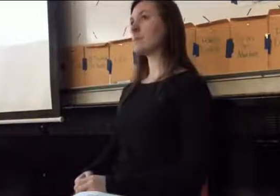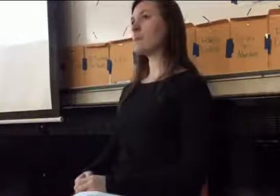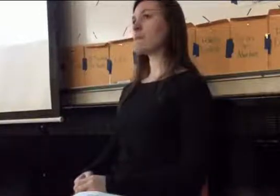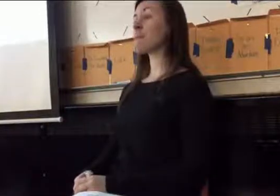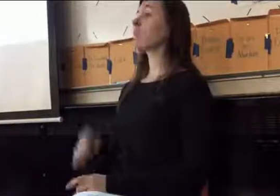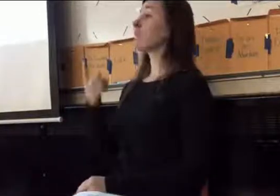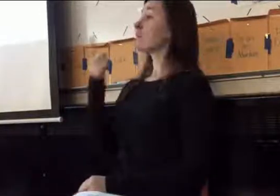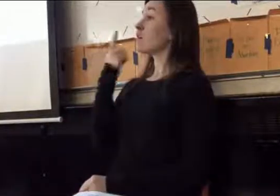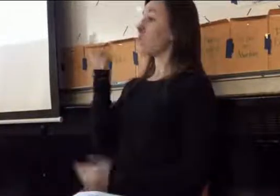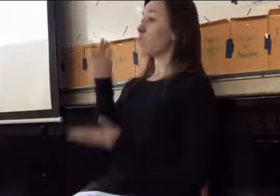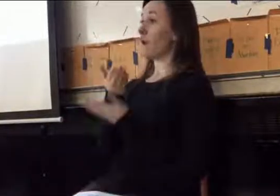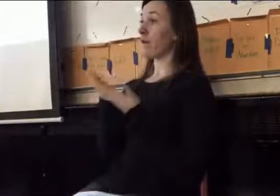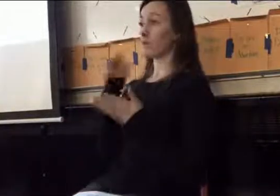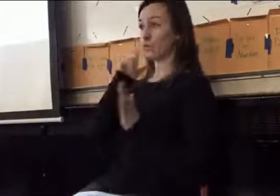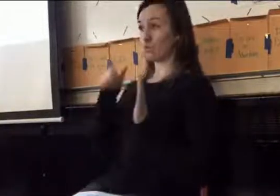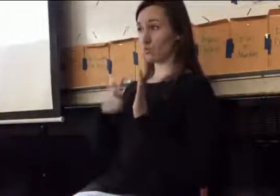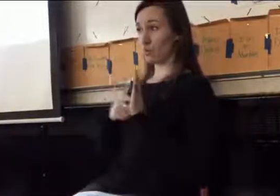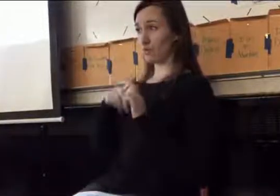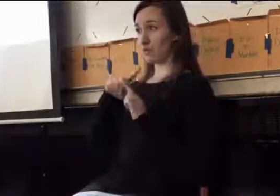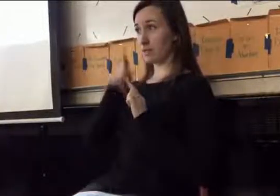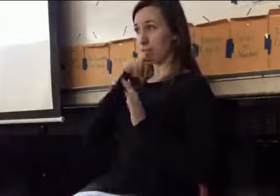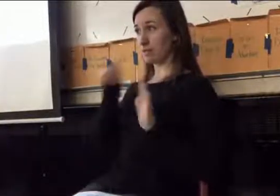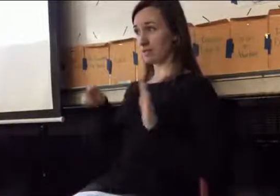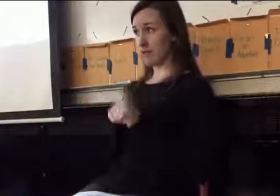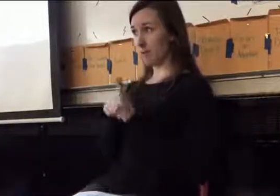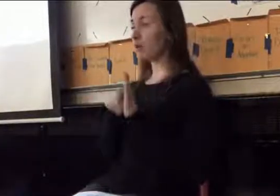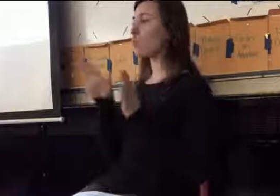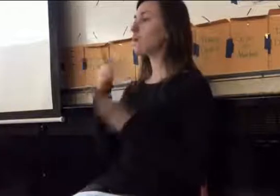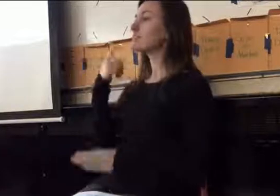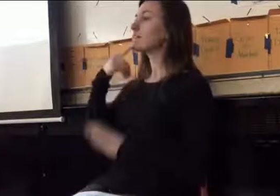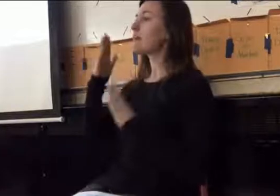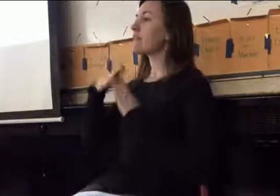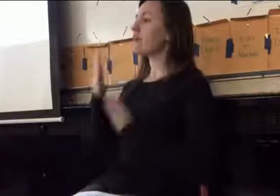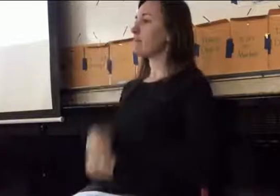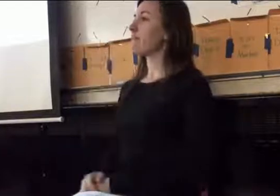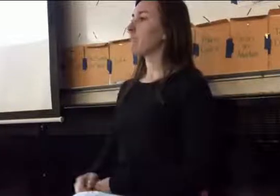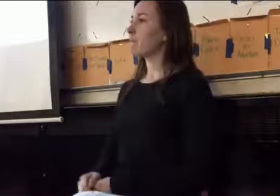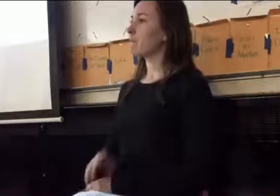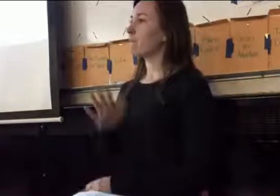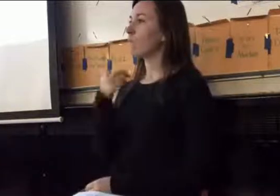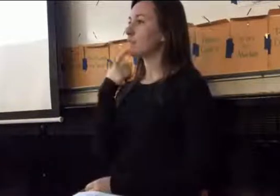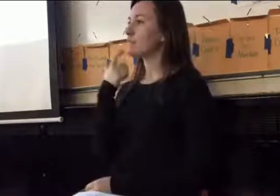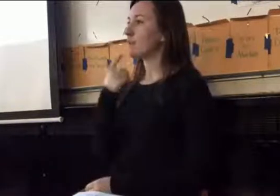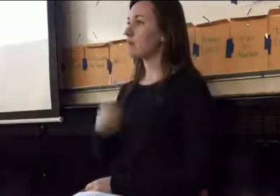Now, one thing I want you to notice about this assignment, what does it say at the very top?